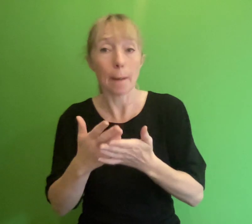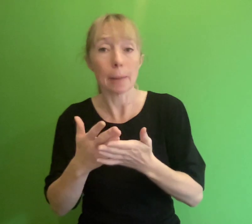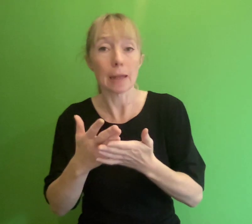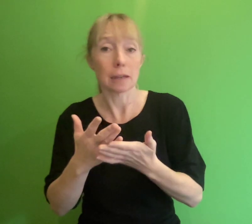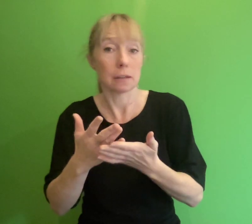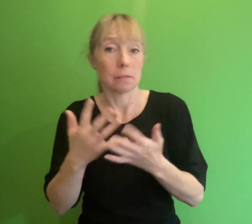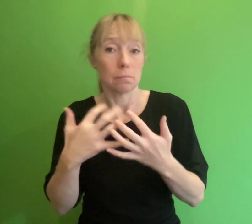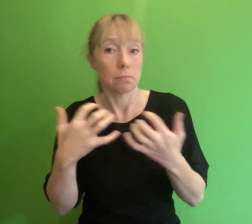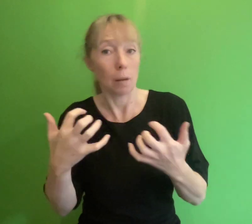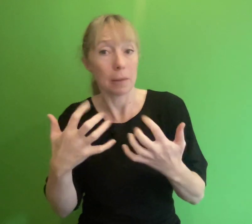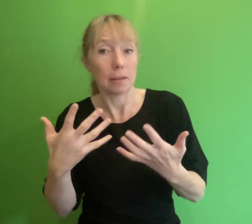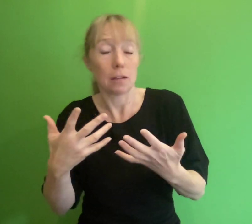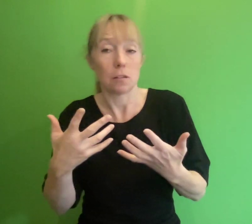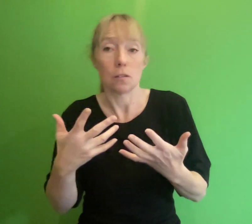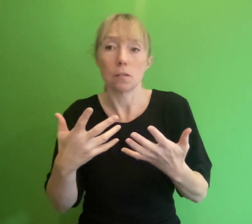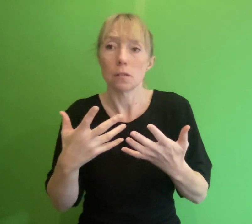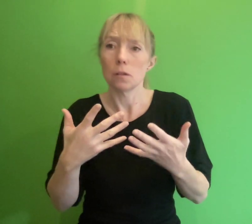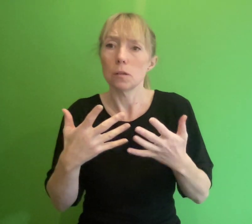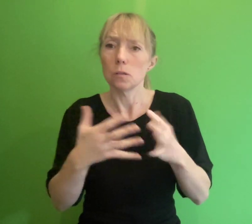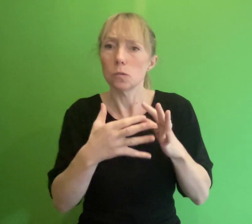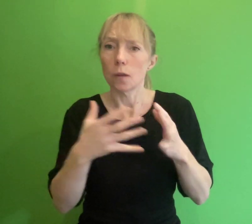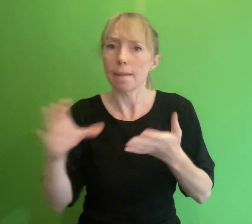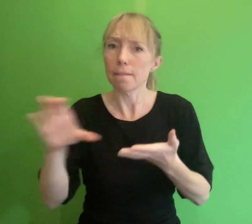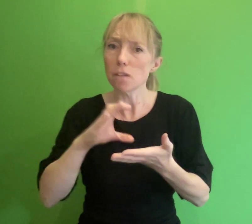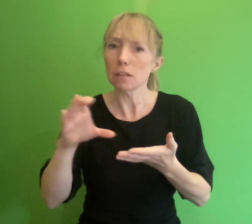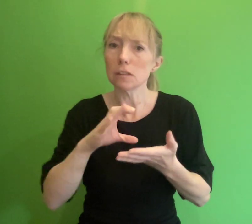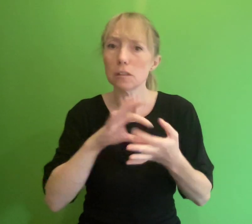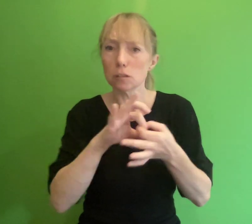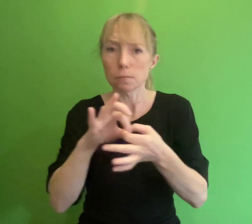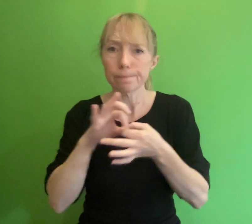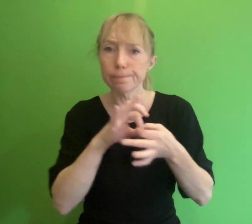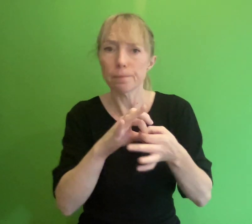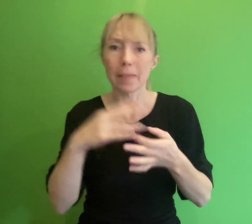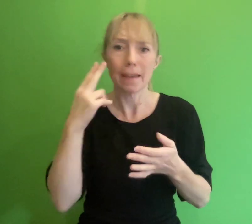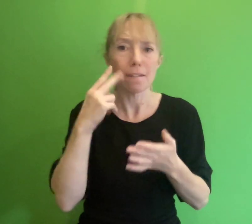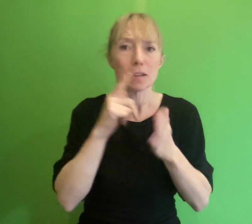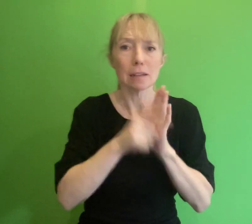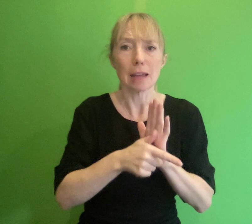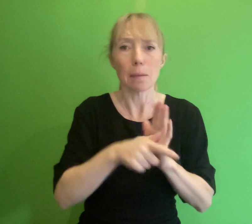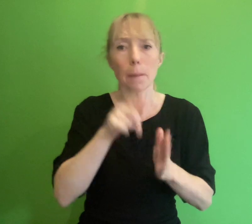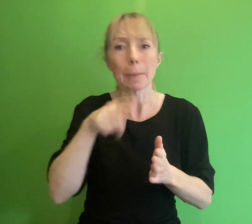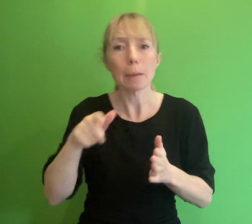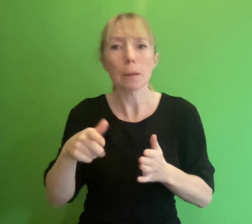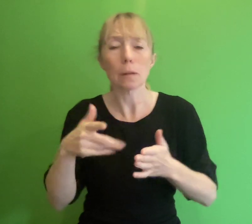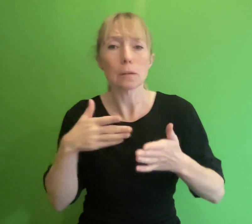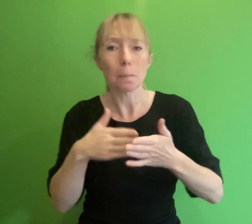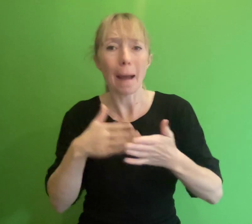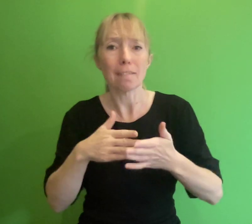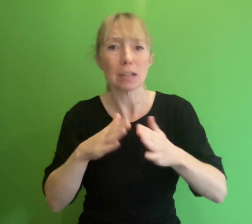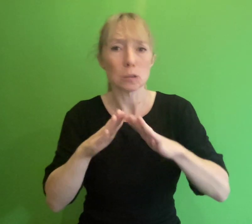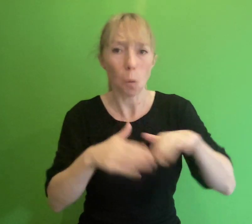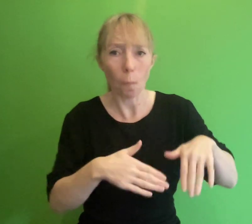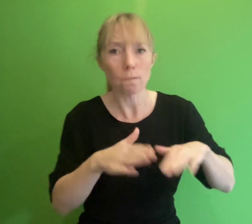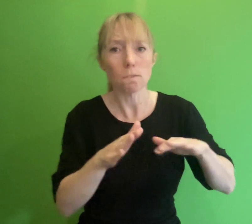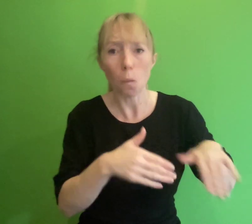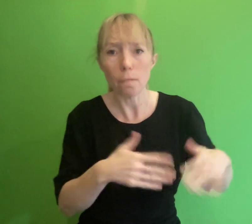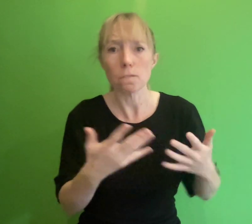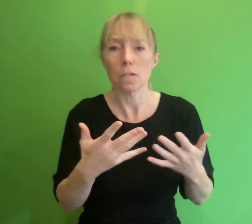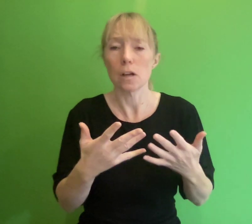with deaf and disabled people to dismantle barriers by providing structured investment into further